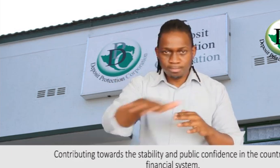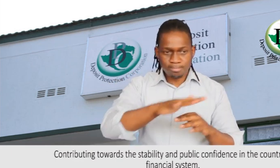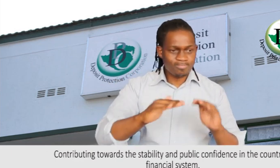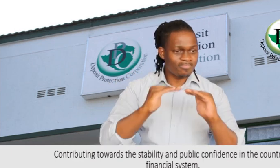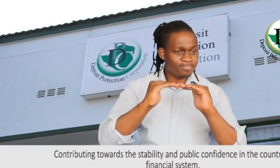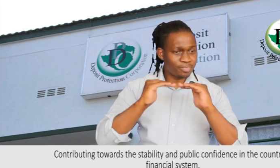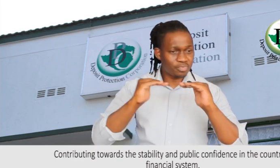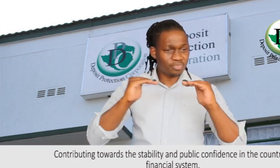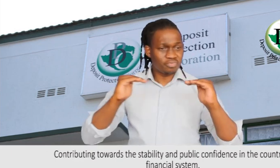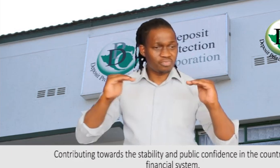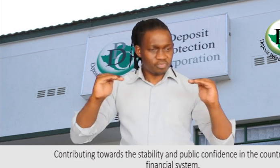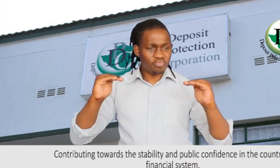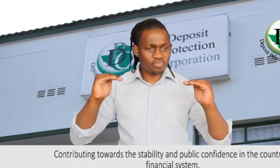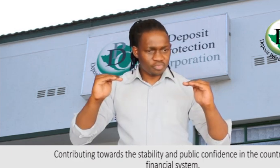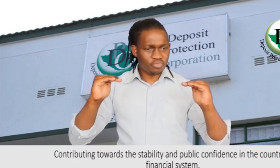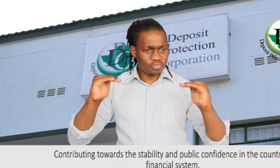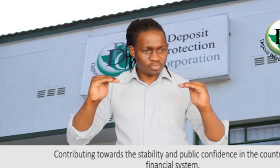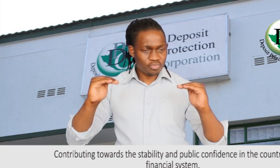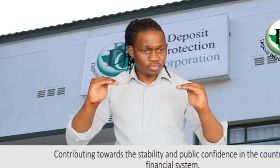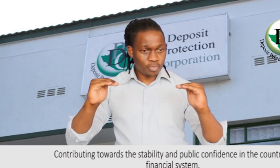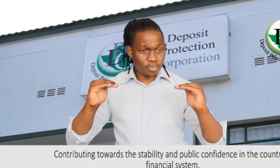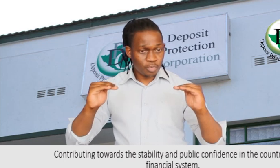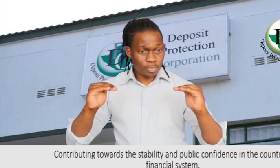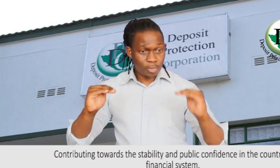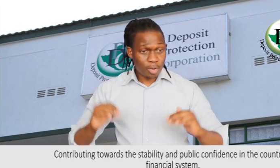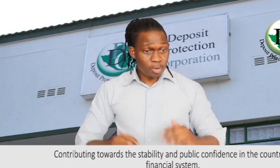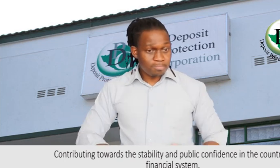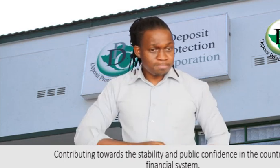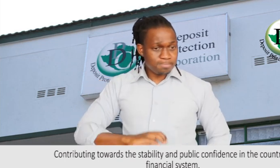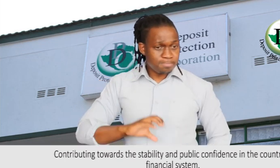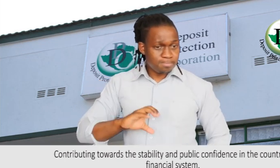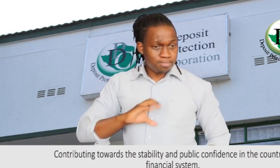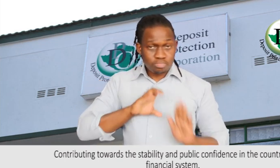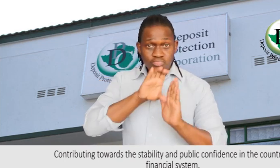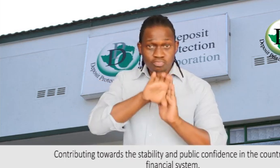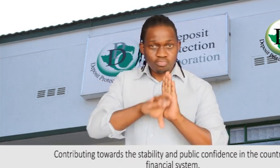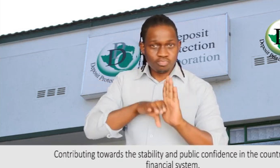Contributing towards the stability and public confidence in the country's financial system.